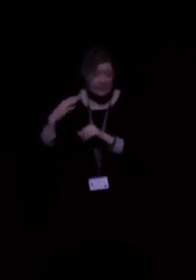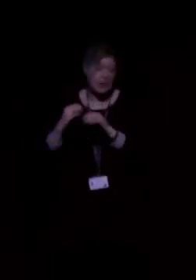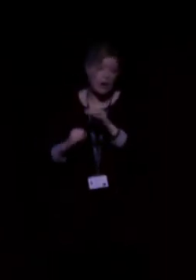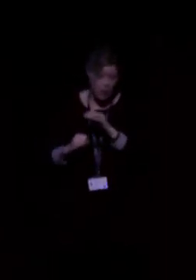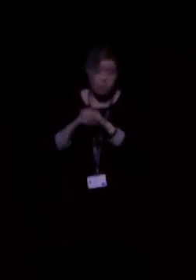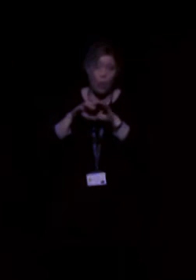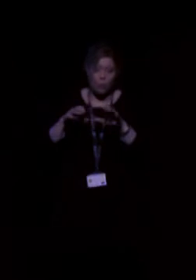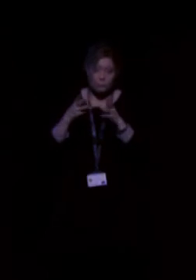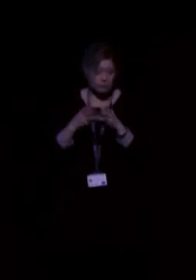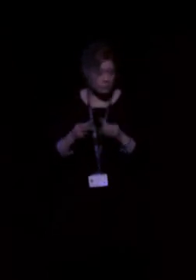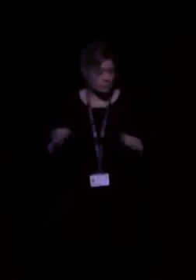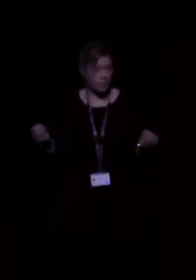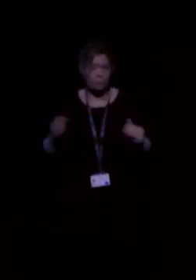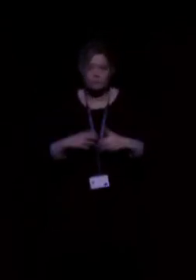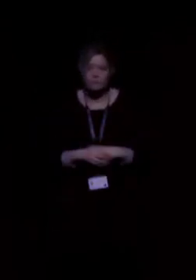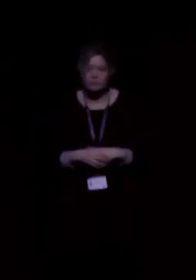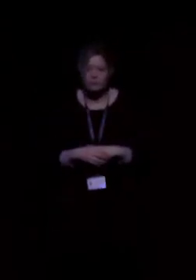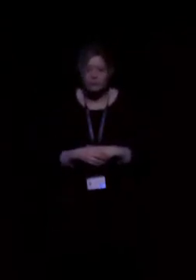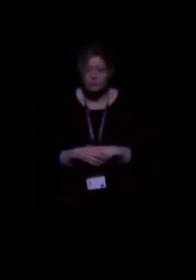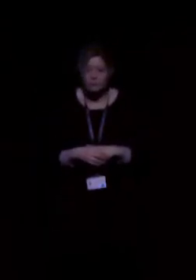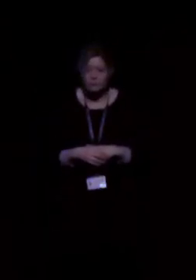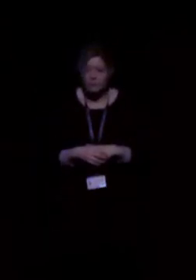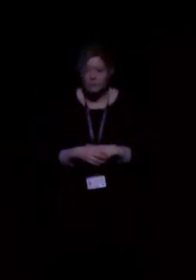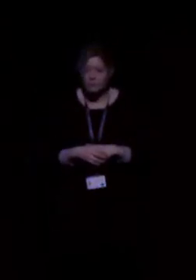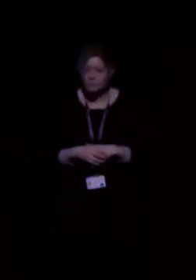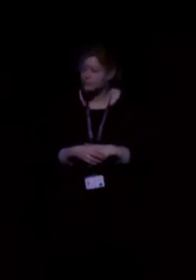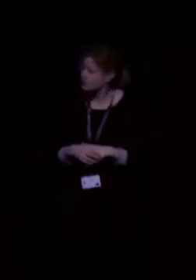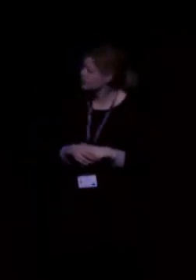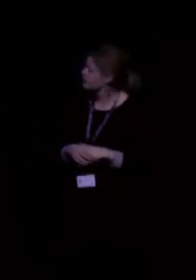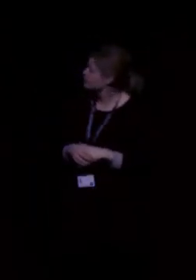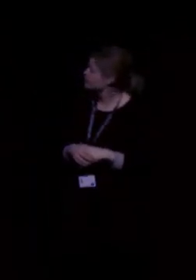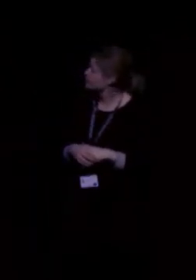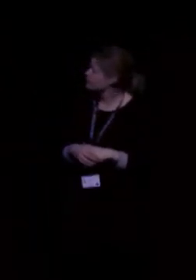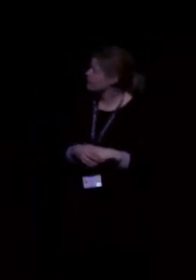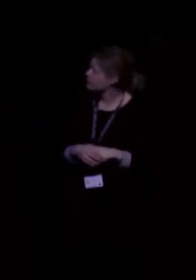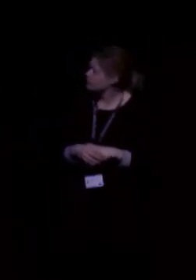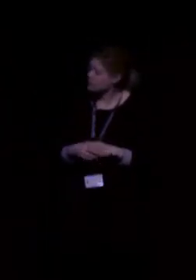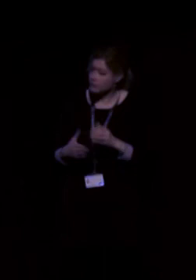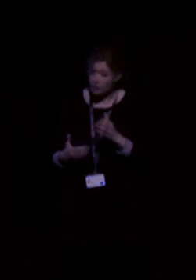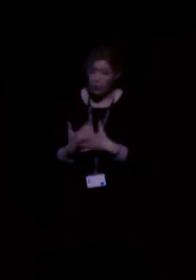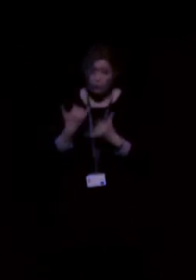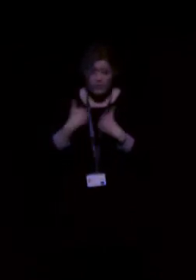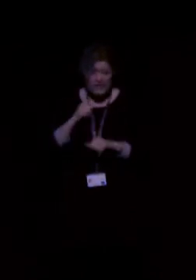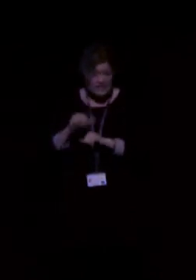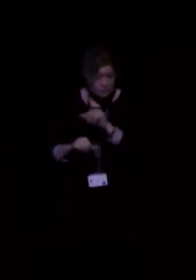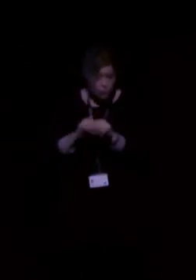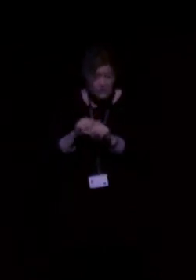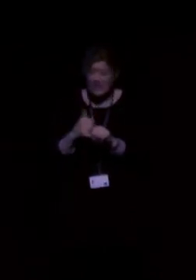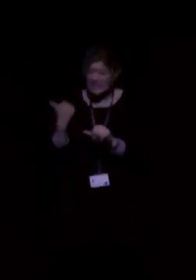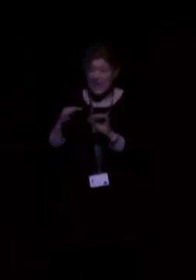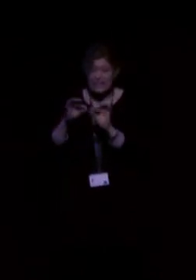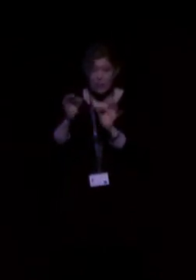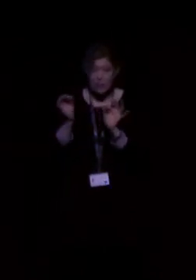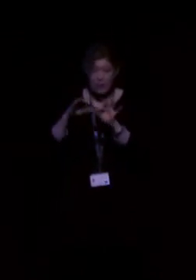block improve as the pressure goes off. But then throughout the disease process, as these membranes get more and